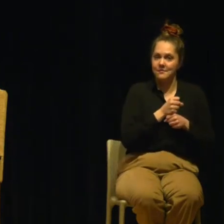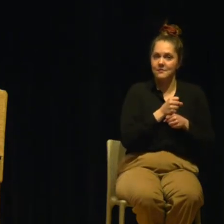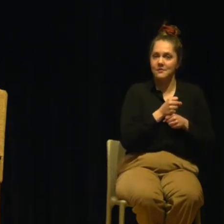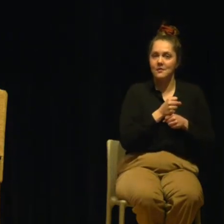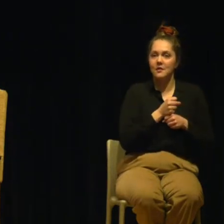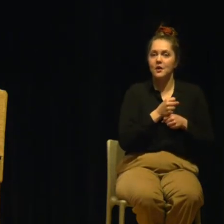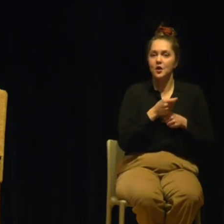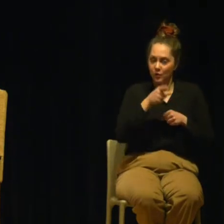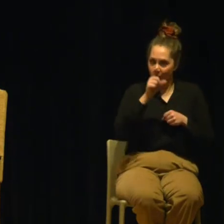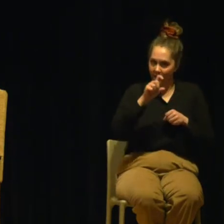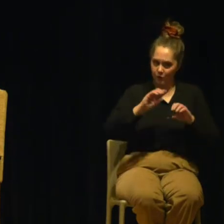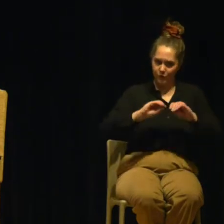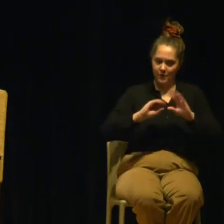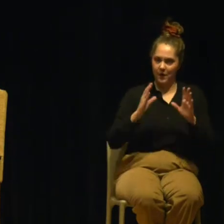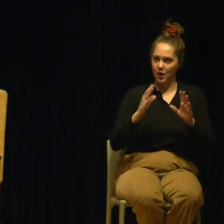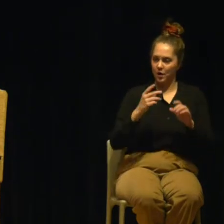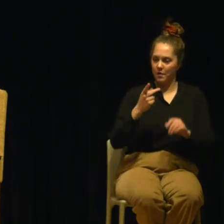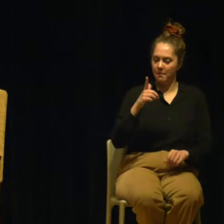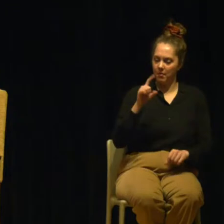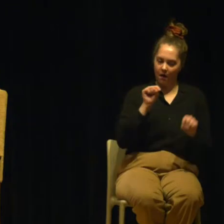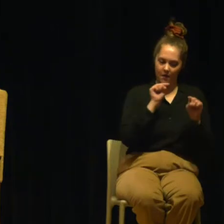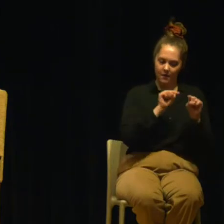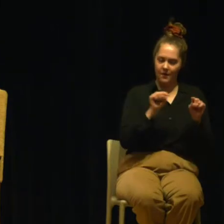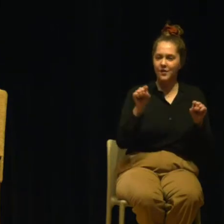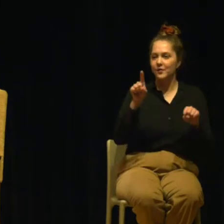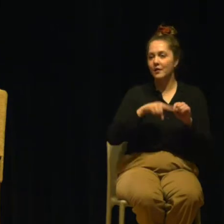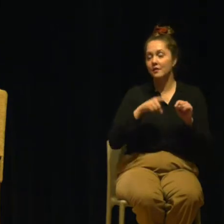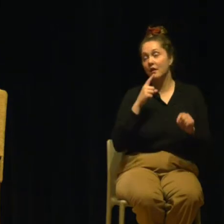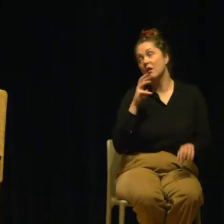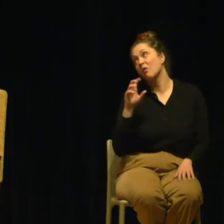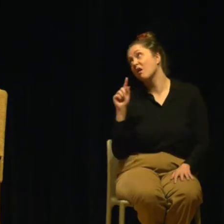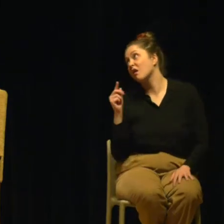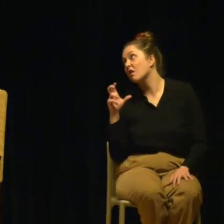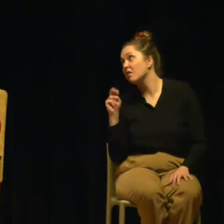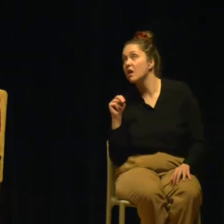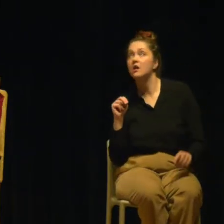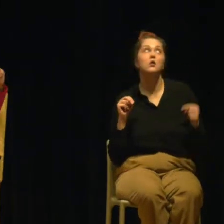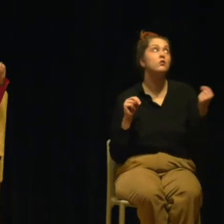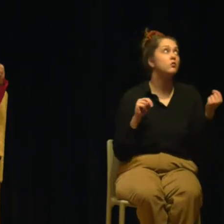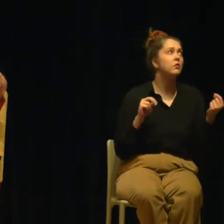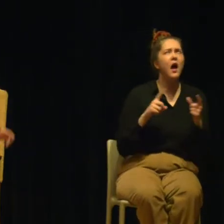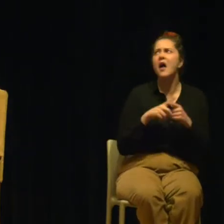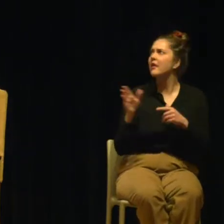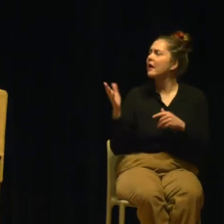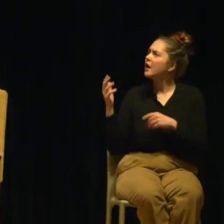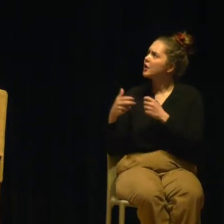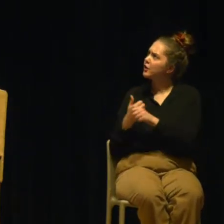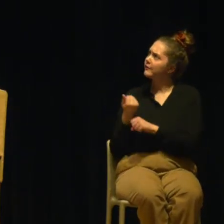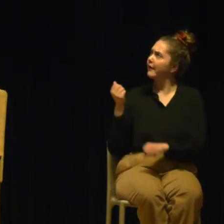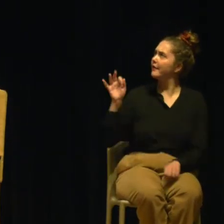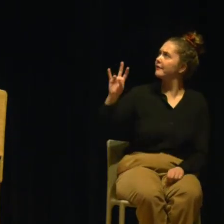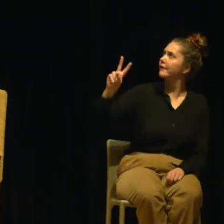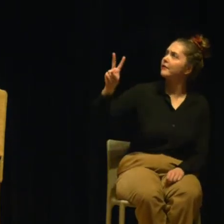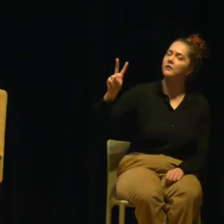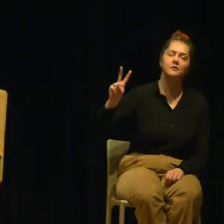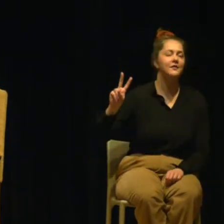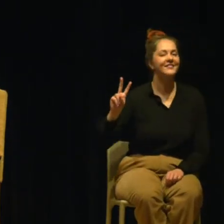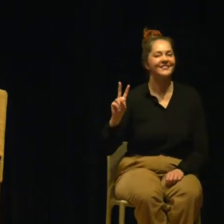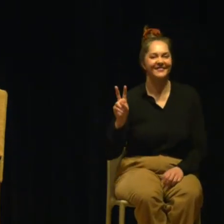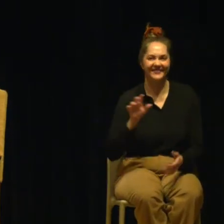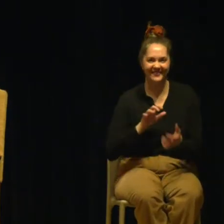make the plot line clear. You can't say, well, then, and then on Tuesday, and then in 1972, you